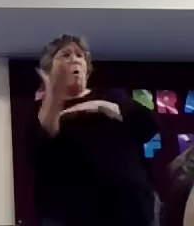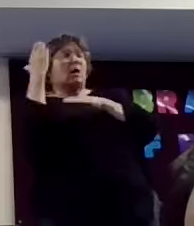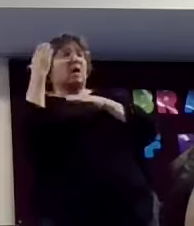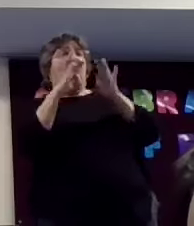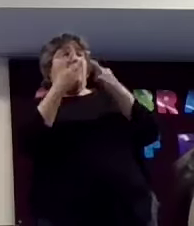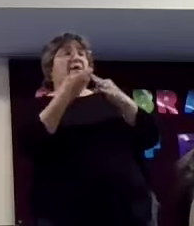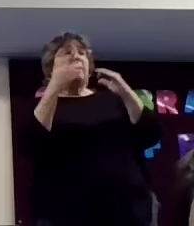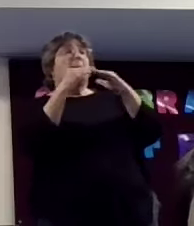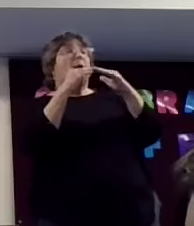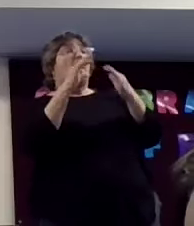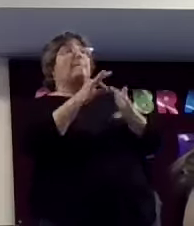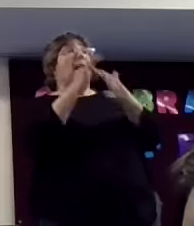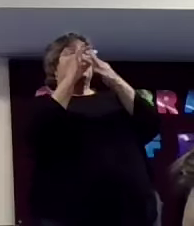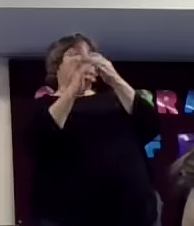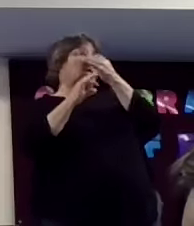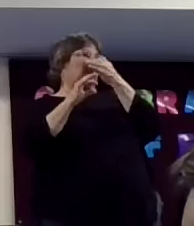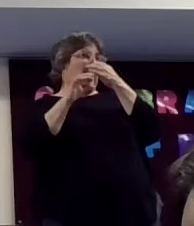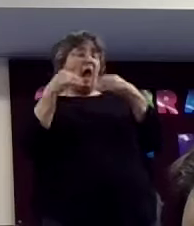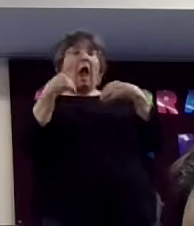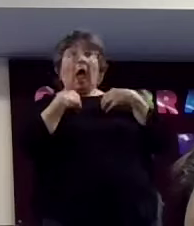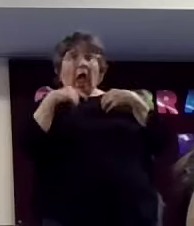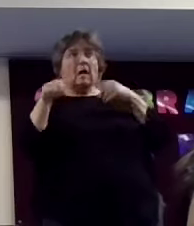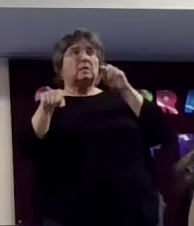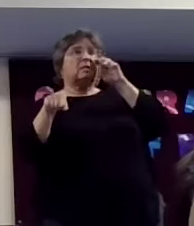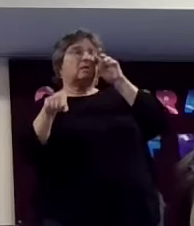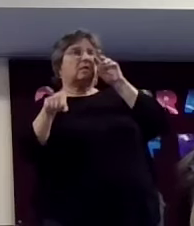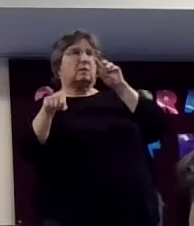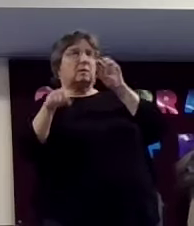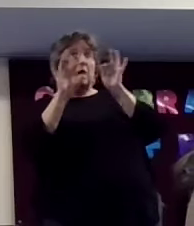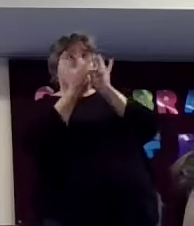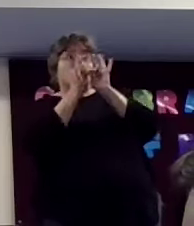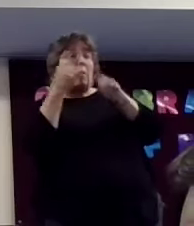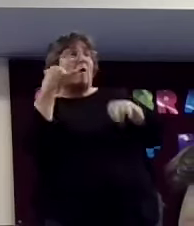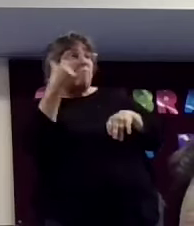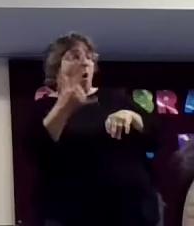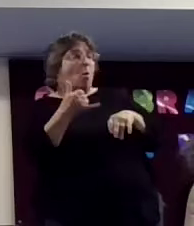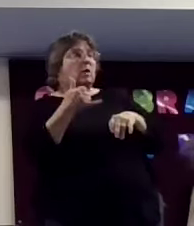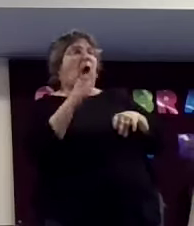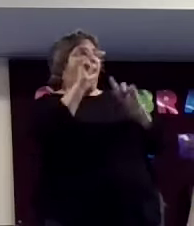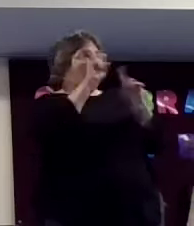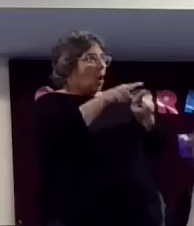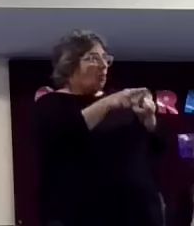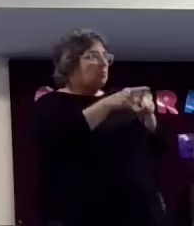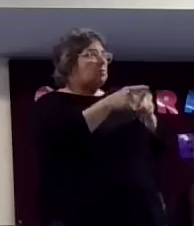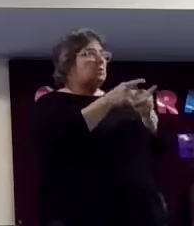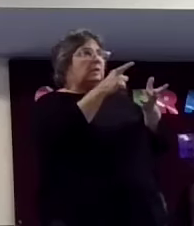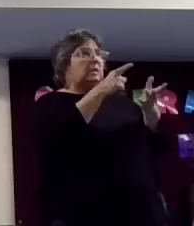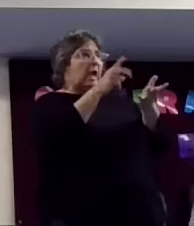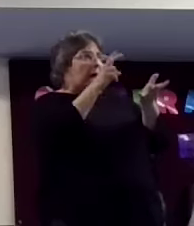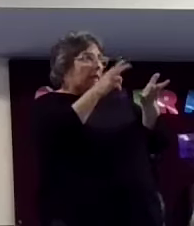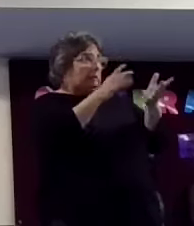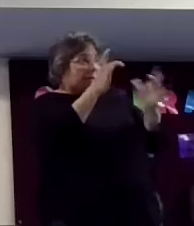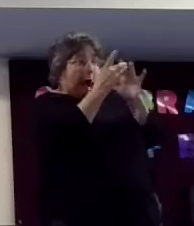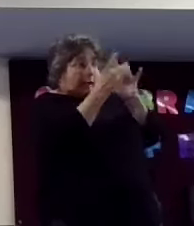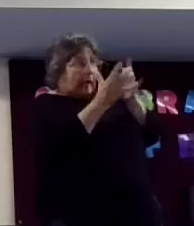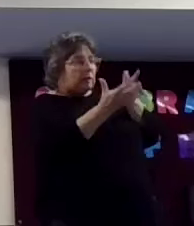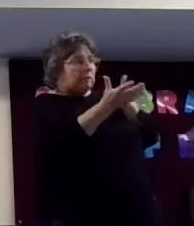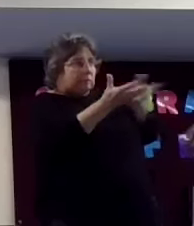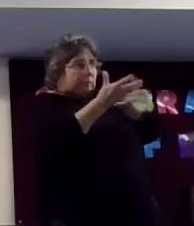morning, and the family peer specialist is the one who has gets the interpreter on the phone. So I can go over in a contract with my client